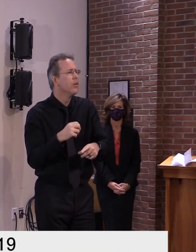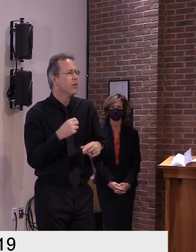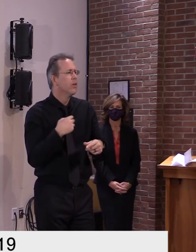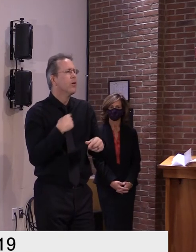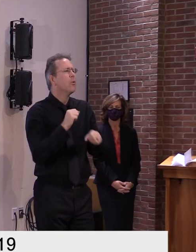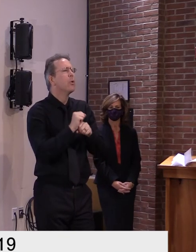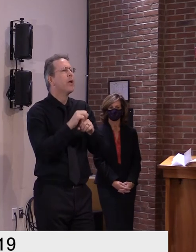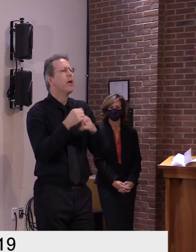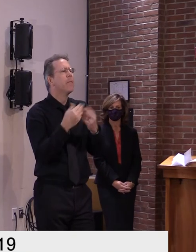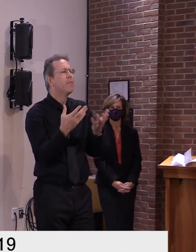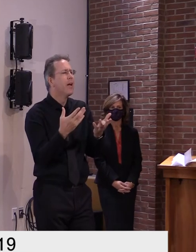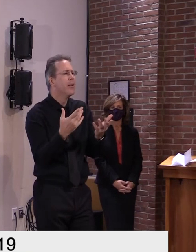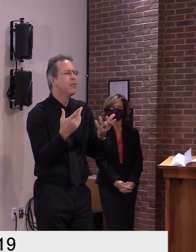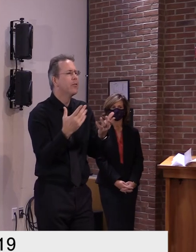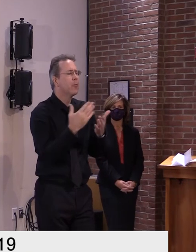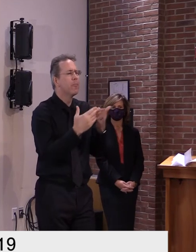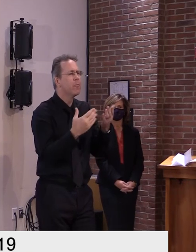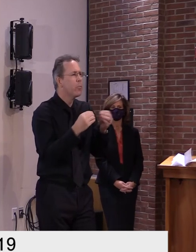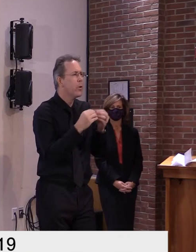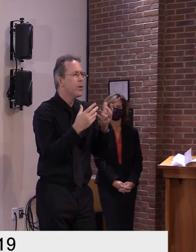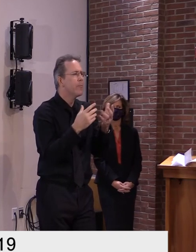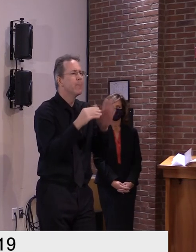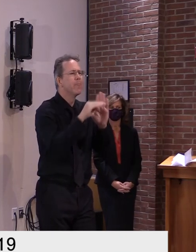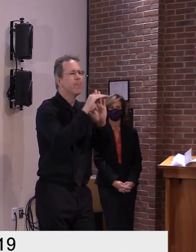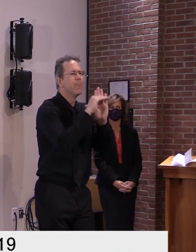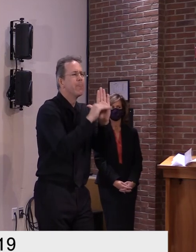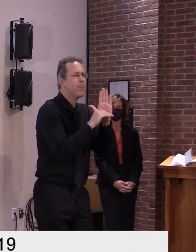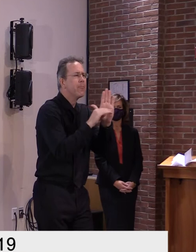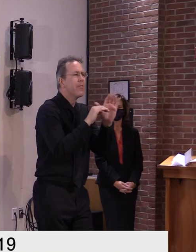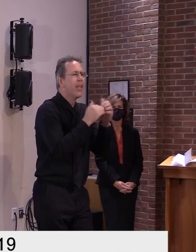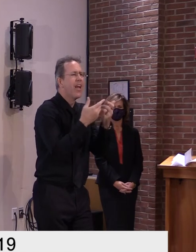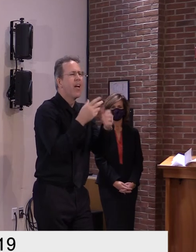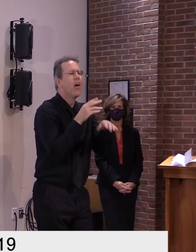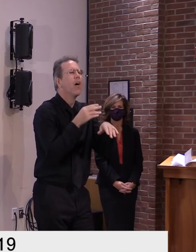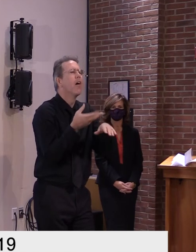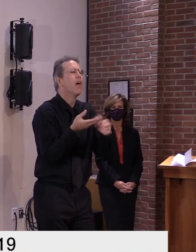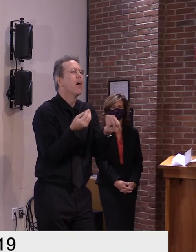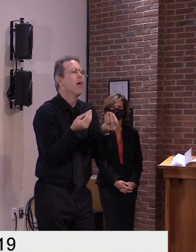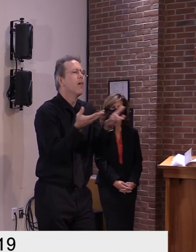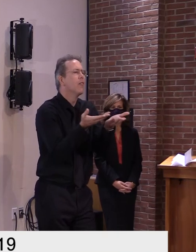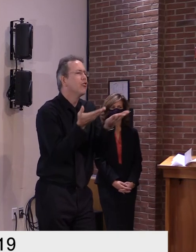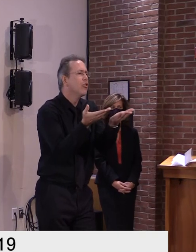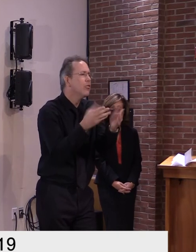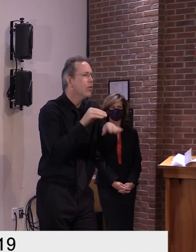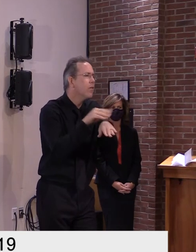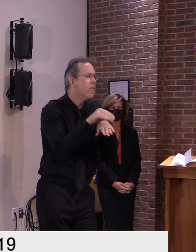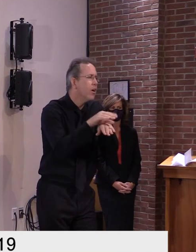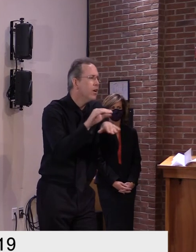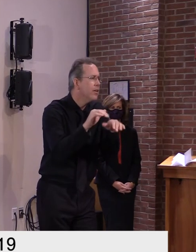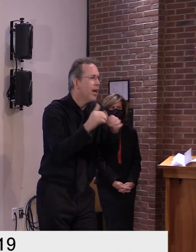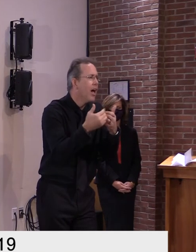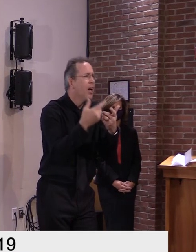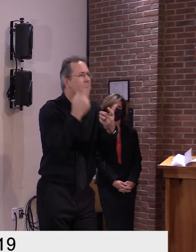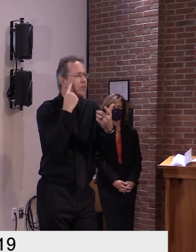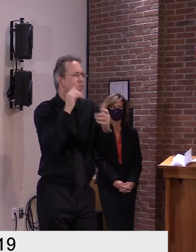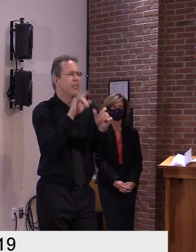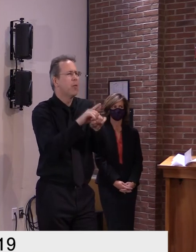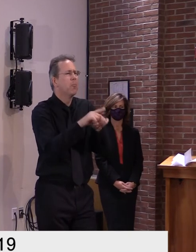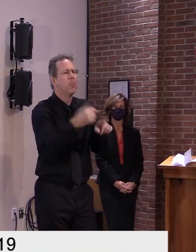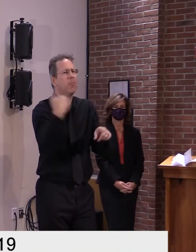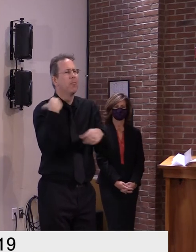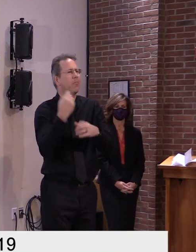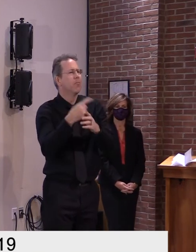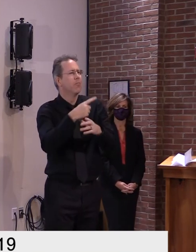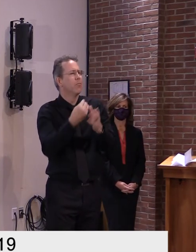some clarifications. The last time we touched the outdoor recreation guidance was back in the late spring and early summer, and so clearly